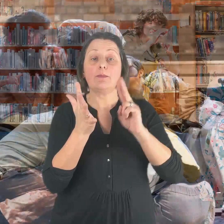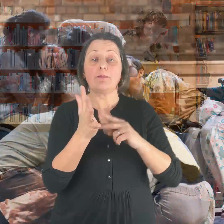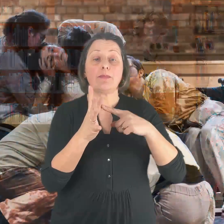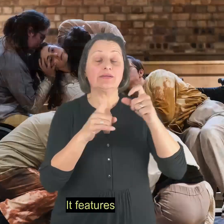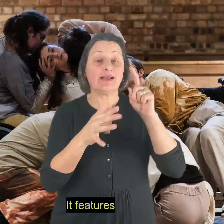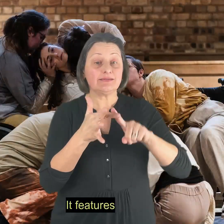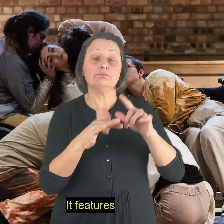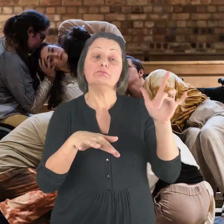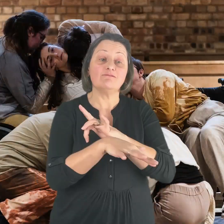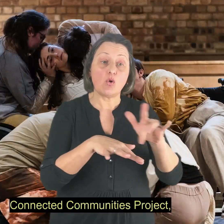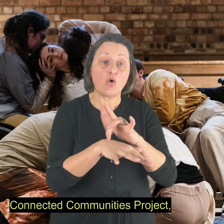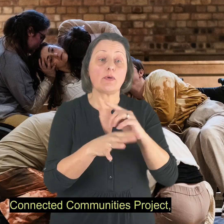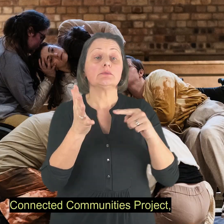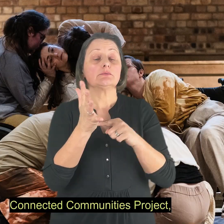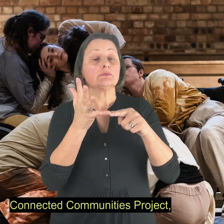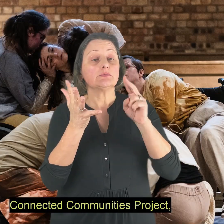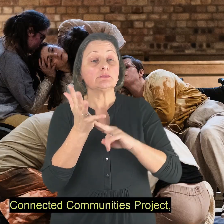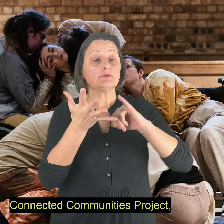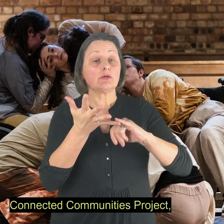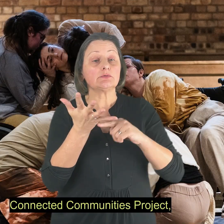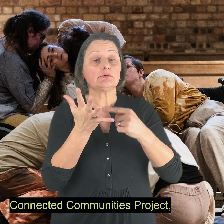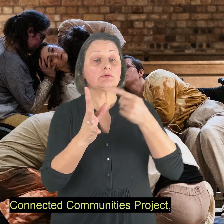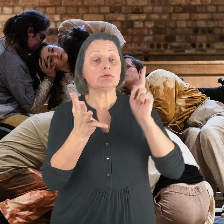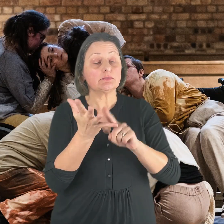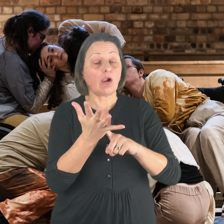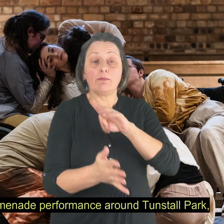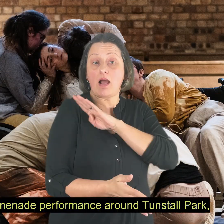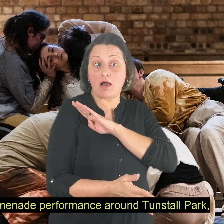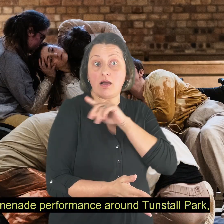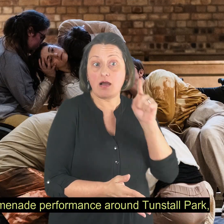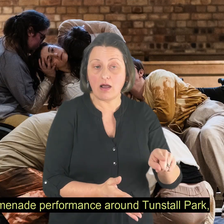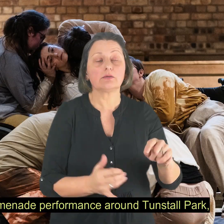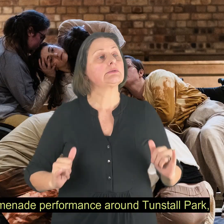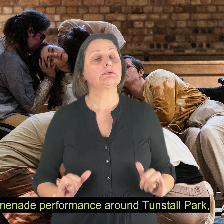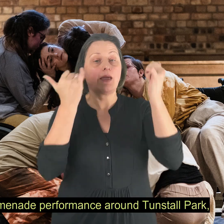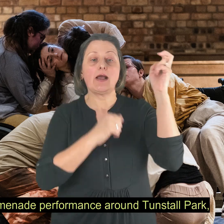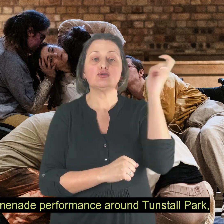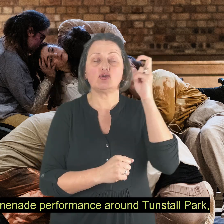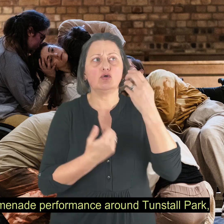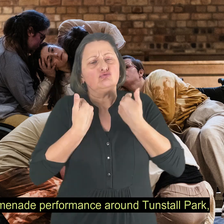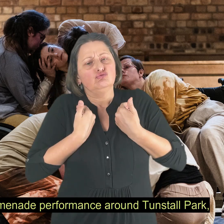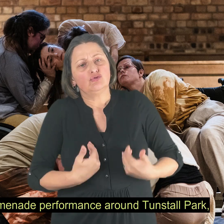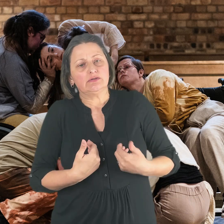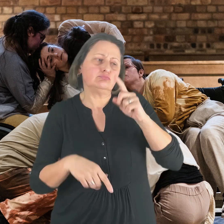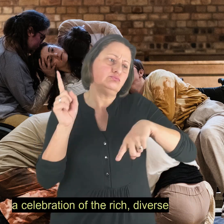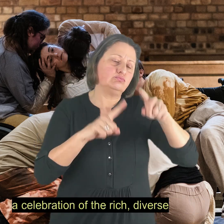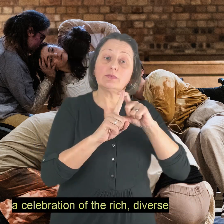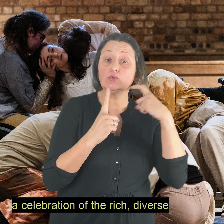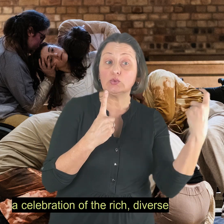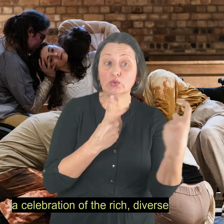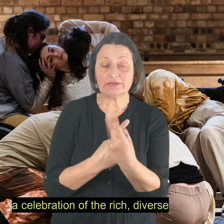work. It features Connected Communities project, a promenade performance around Tunstall Park,